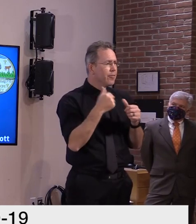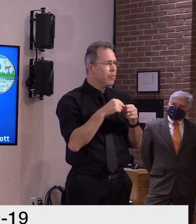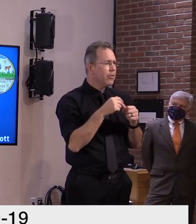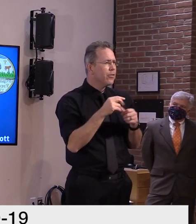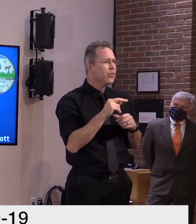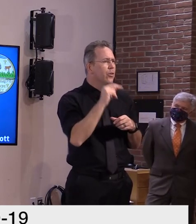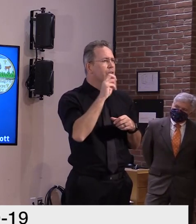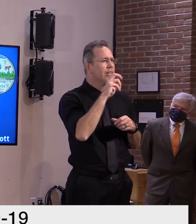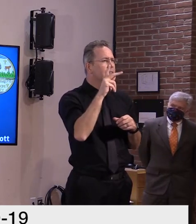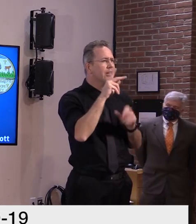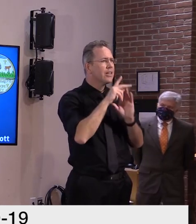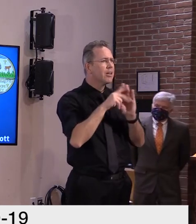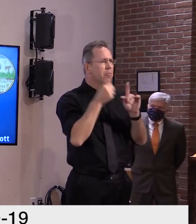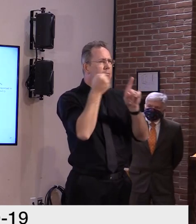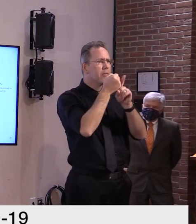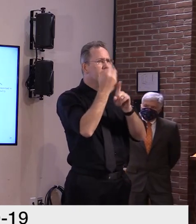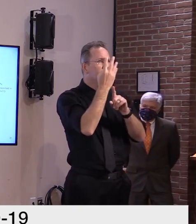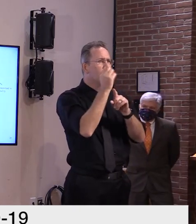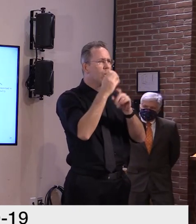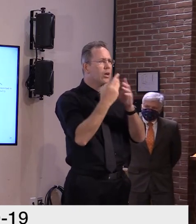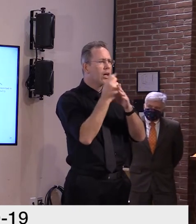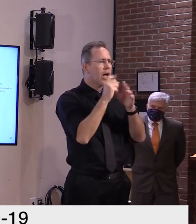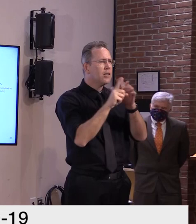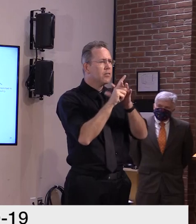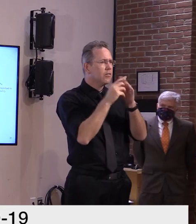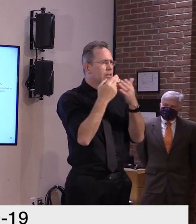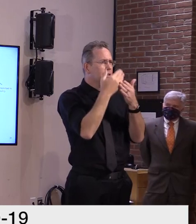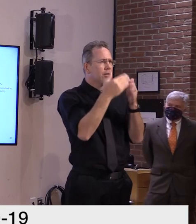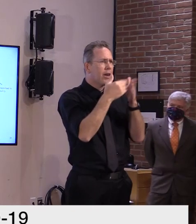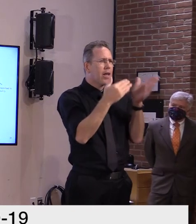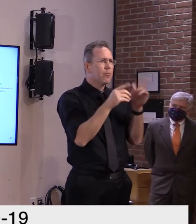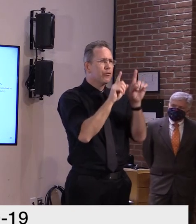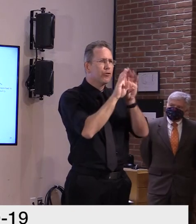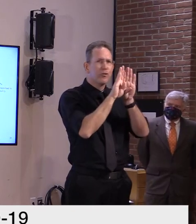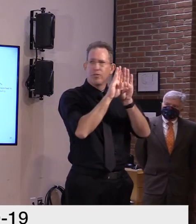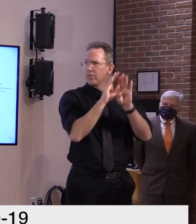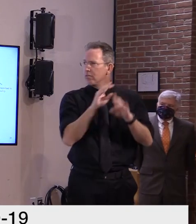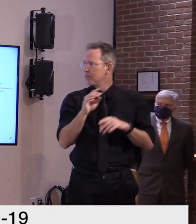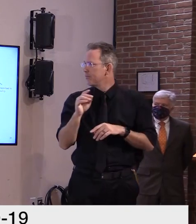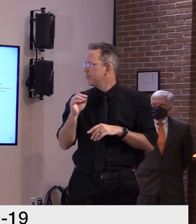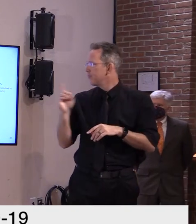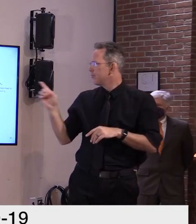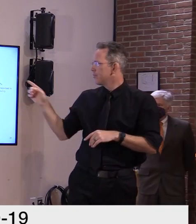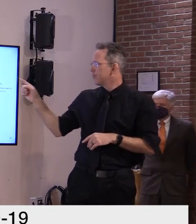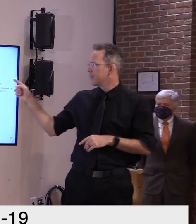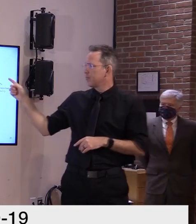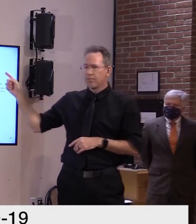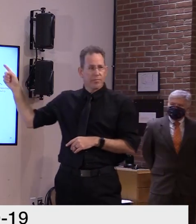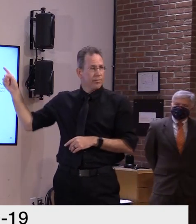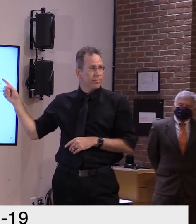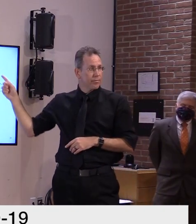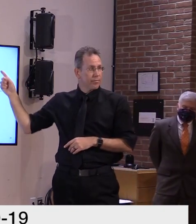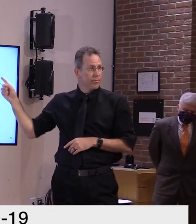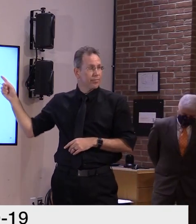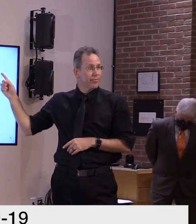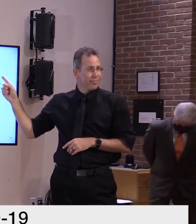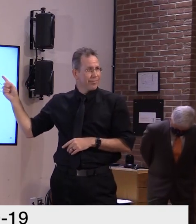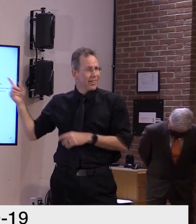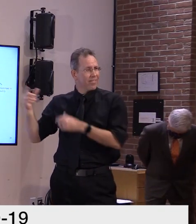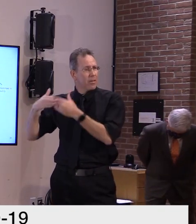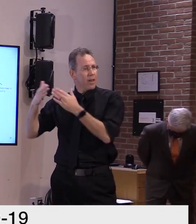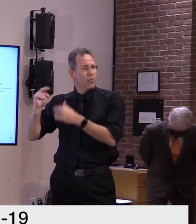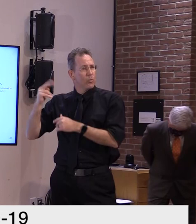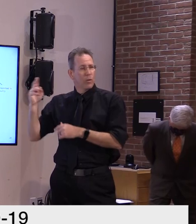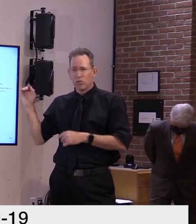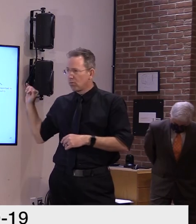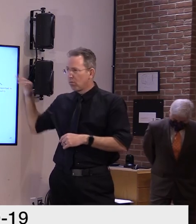a hotter area in New Hampshire. And we also notice